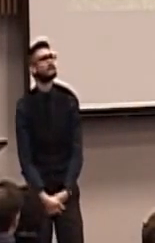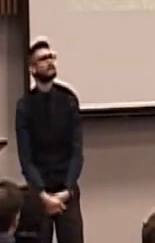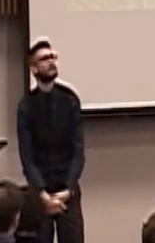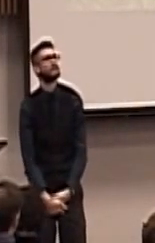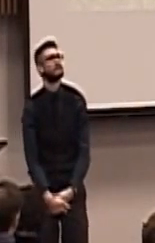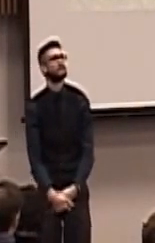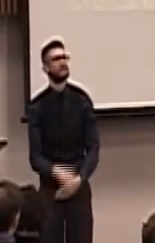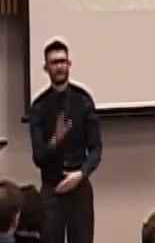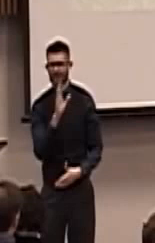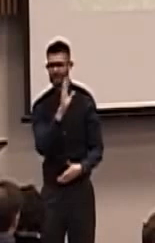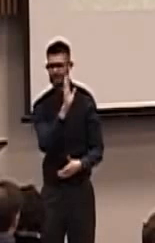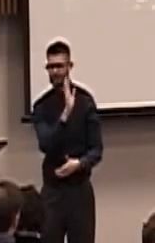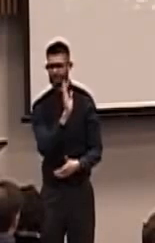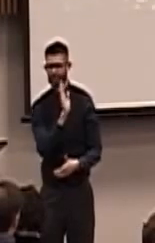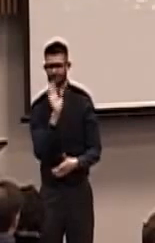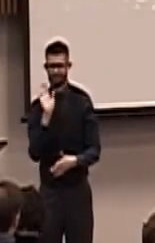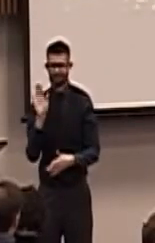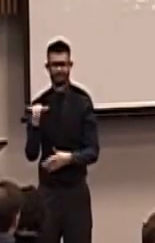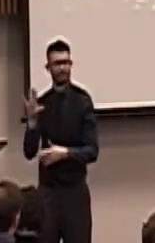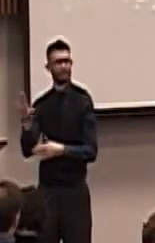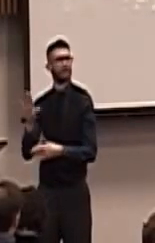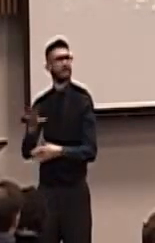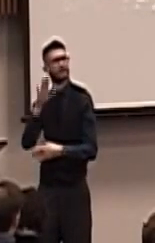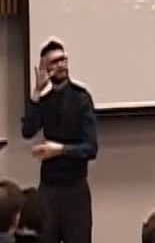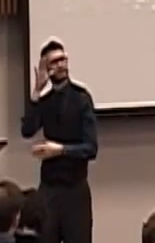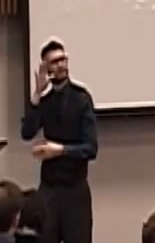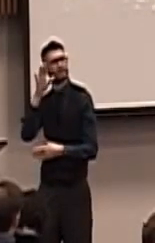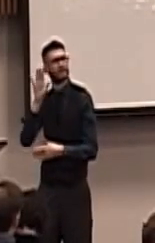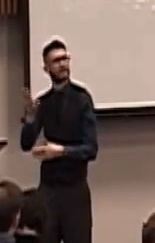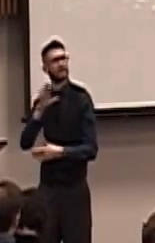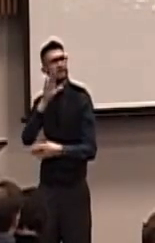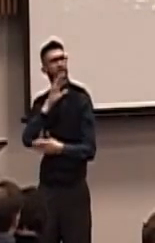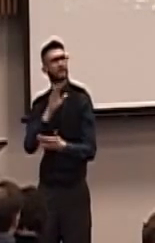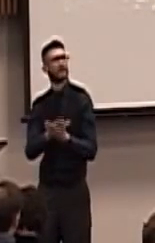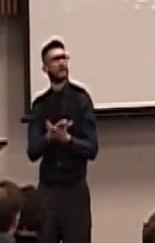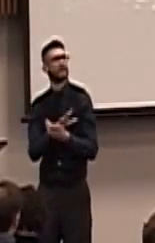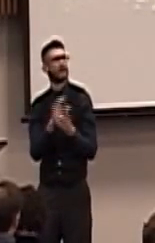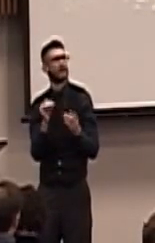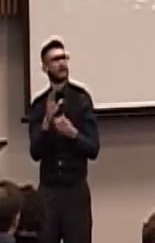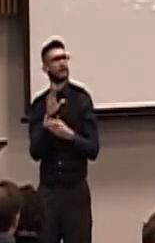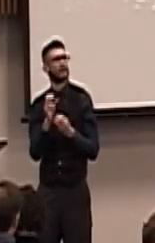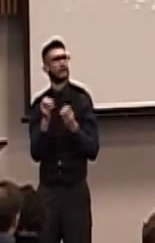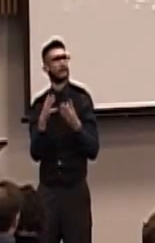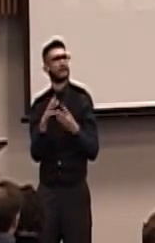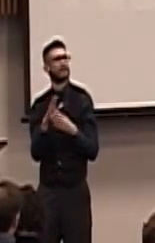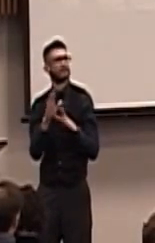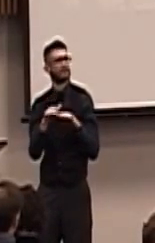There's his wife. A bunch of the kids and